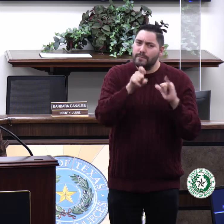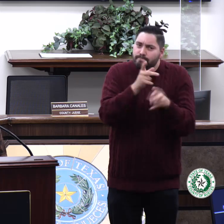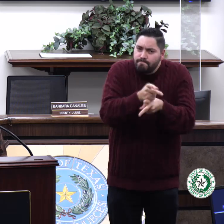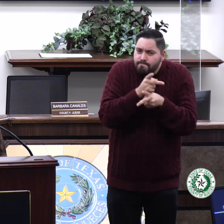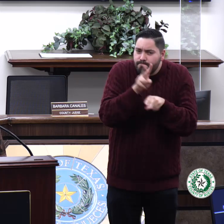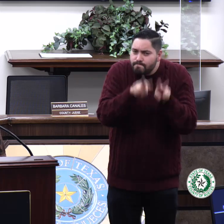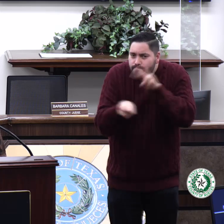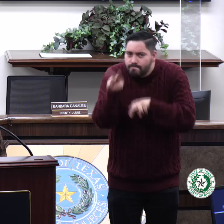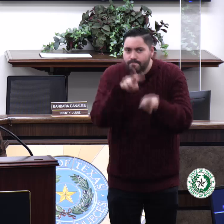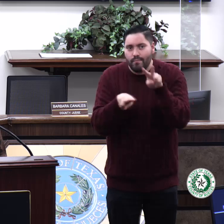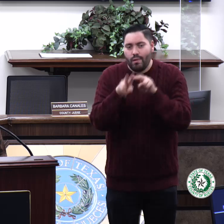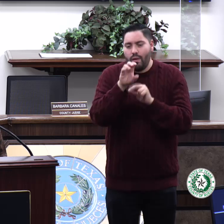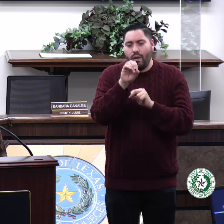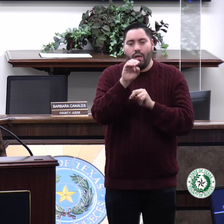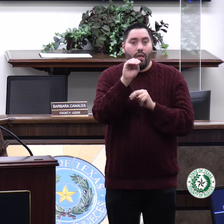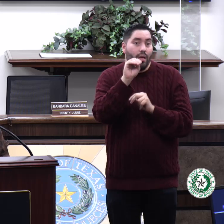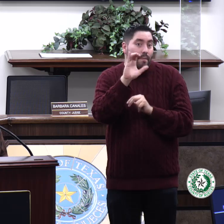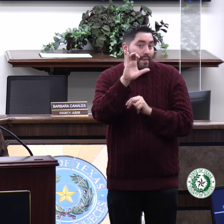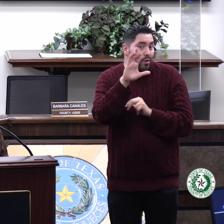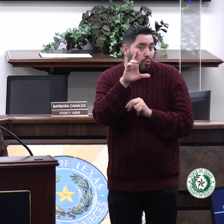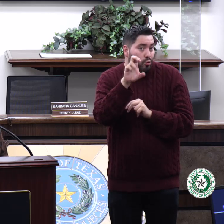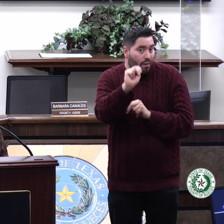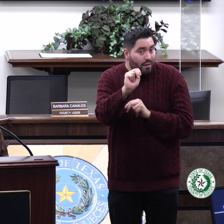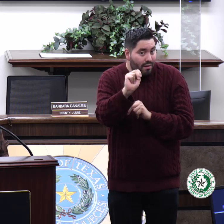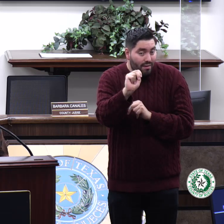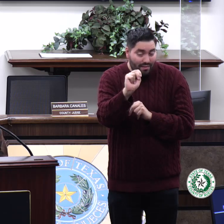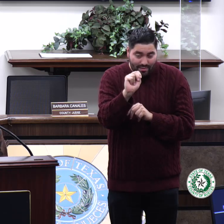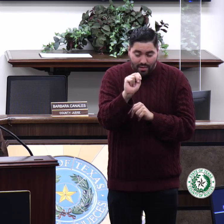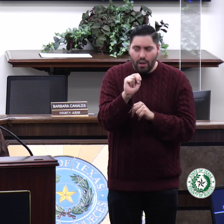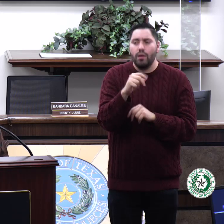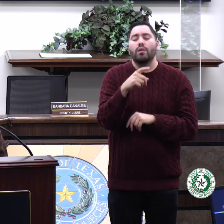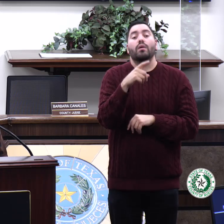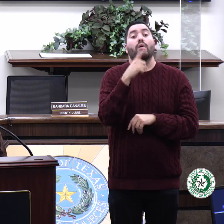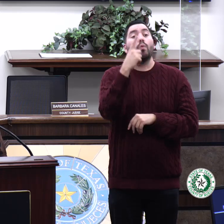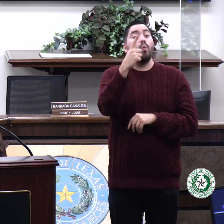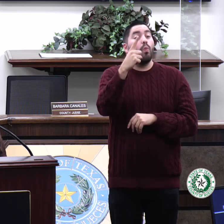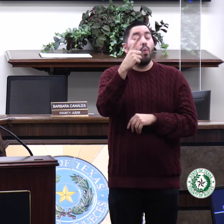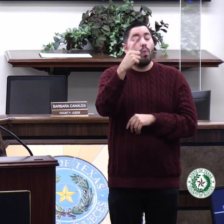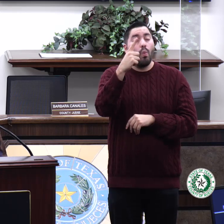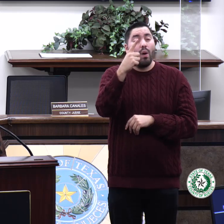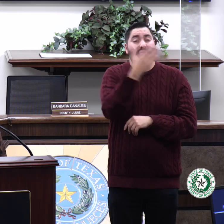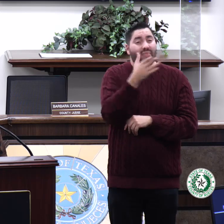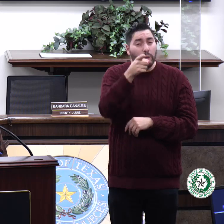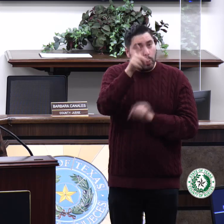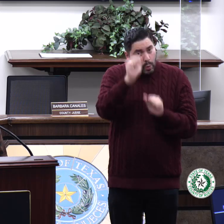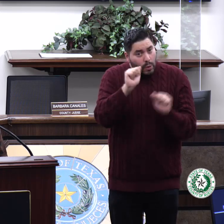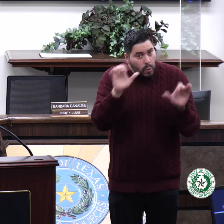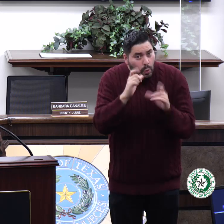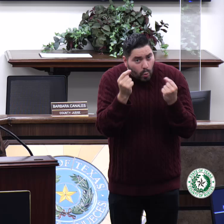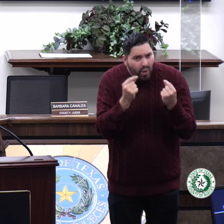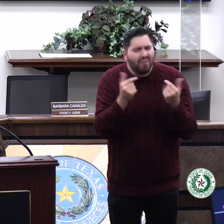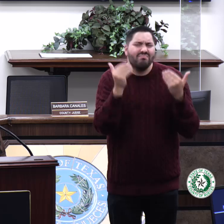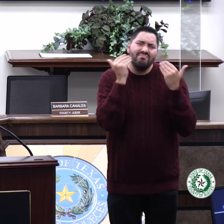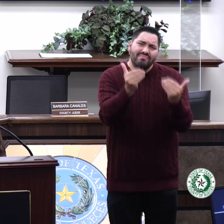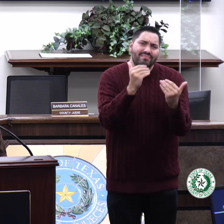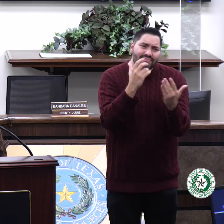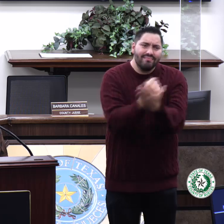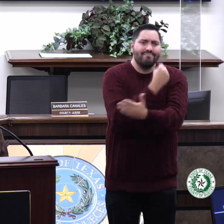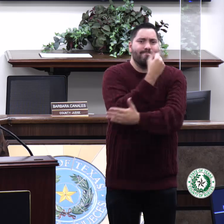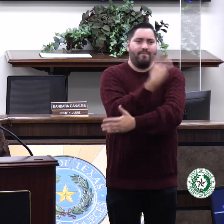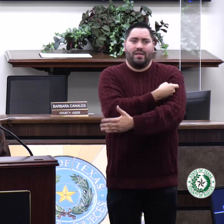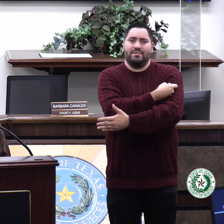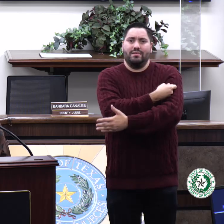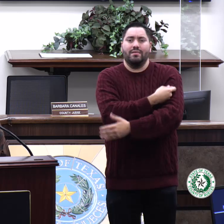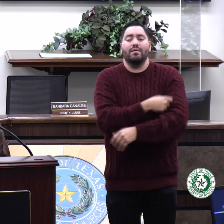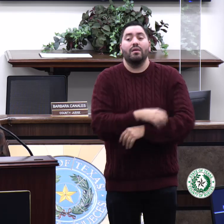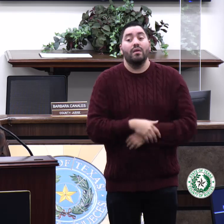Omicron. So the most important thing you can do, the one lesson from today, is get vaccinated. And